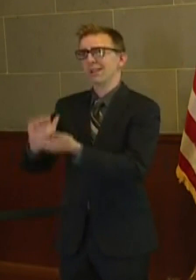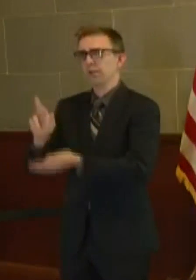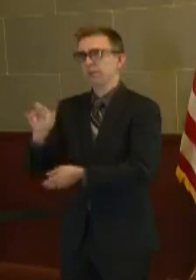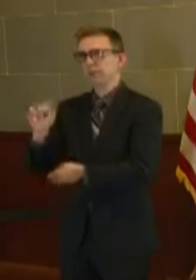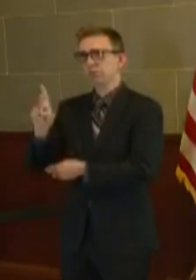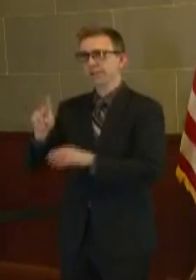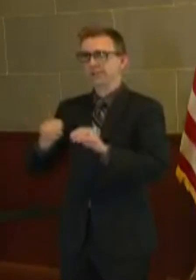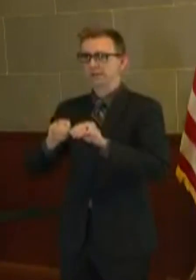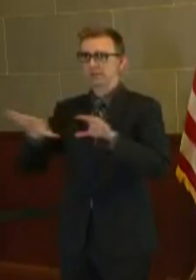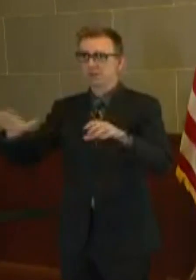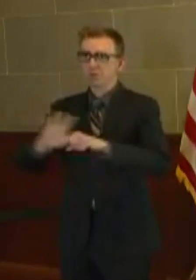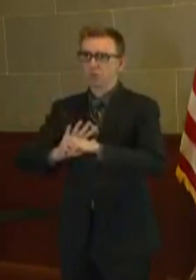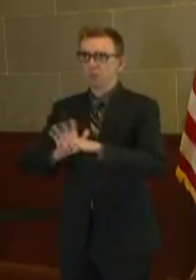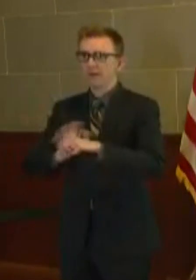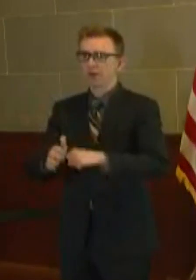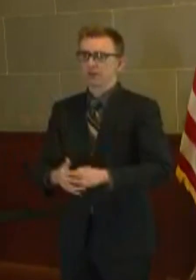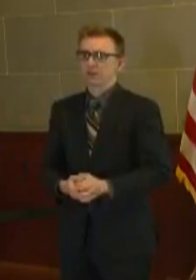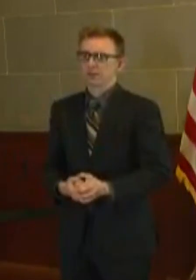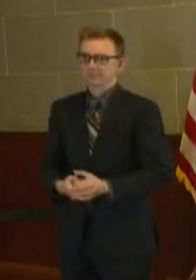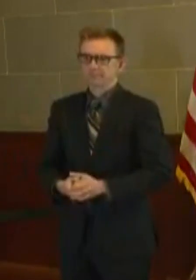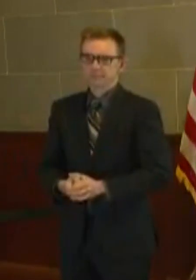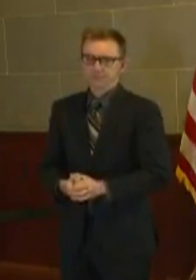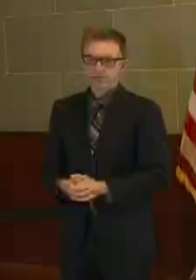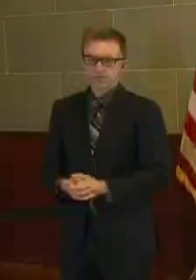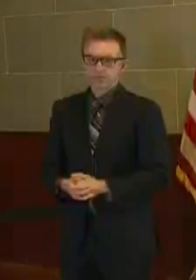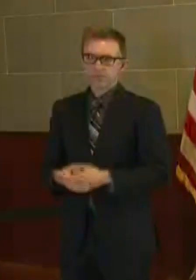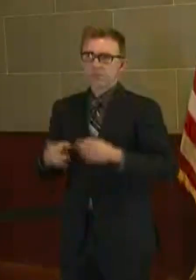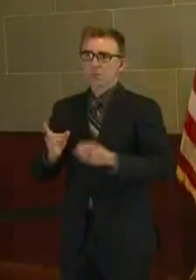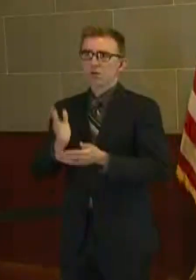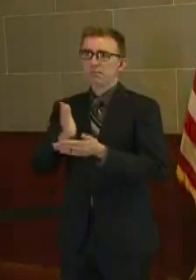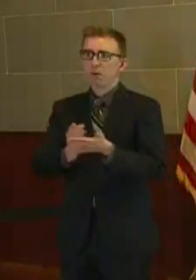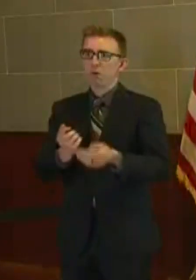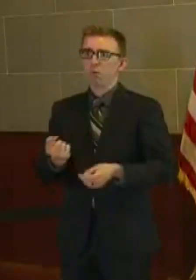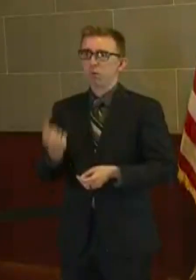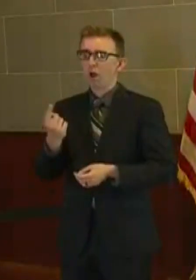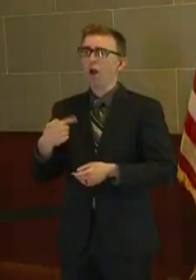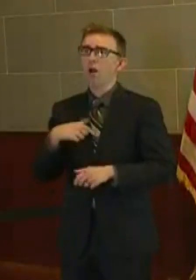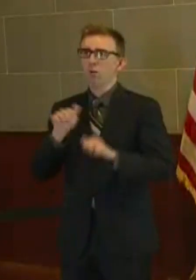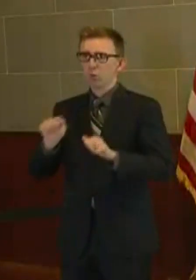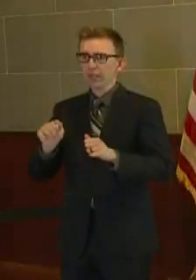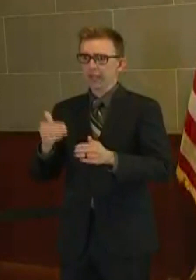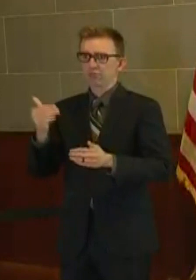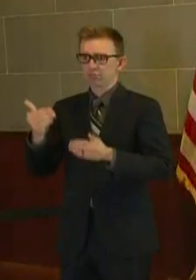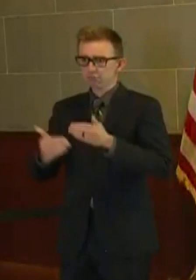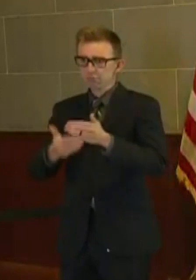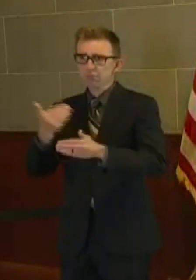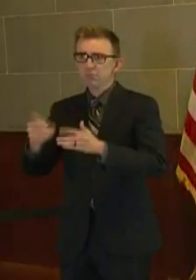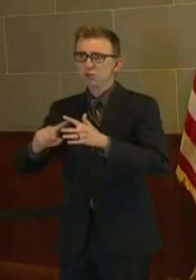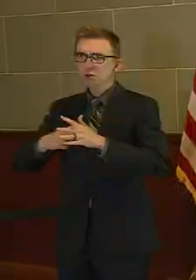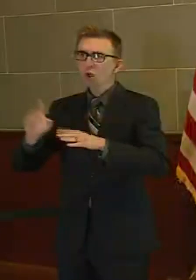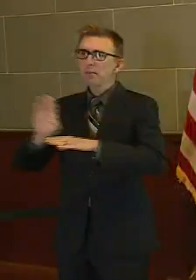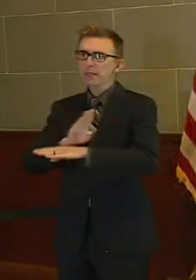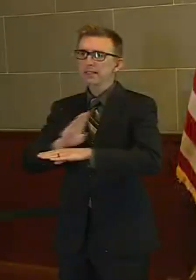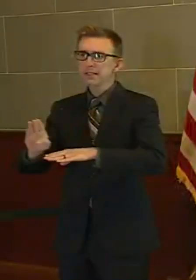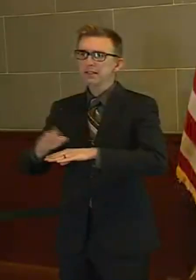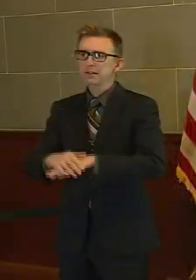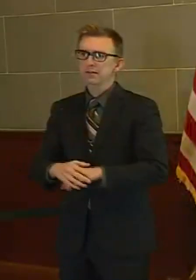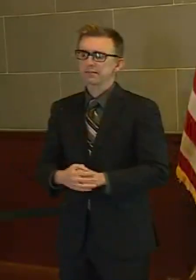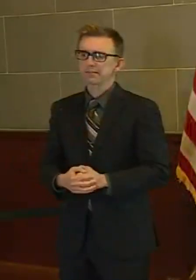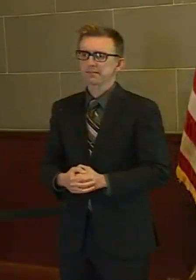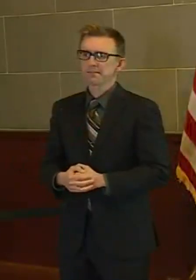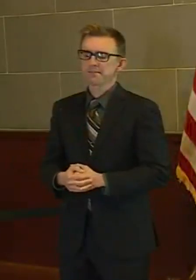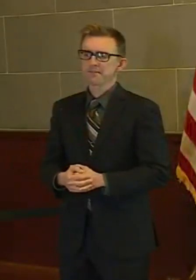of COVID-19. During phase one, we can gradually start to reopen economic